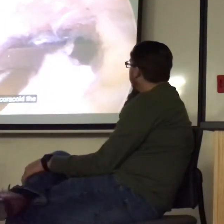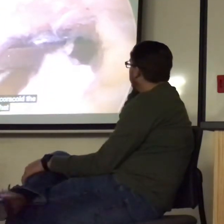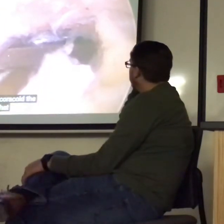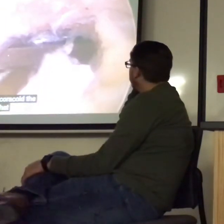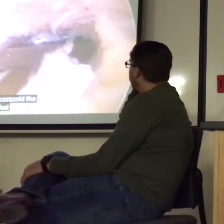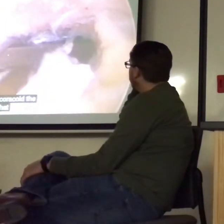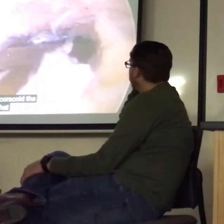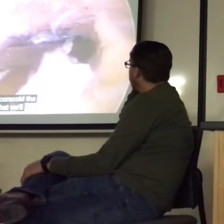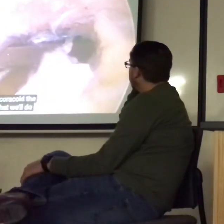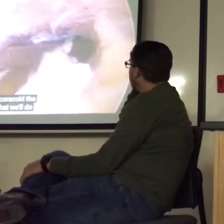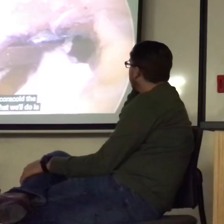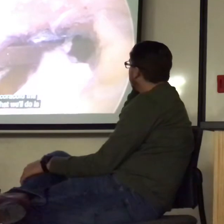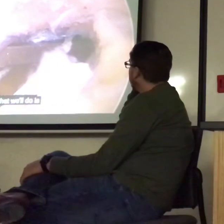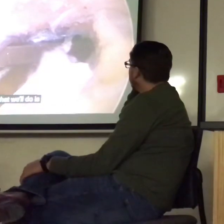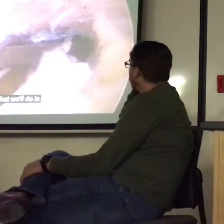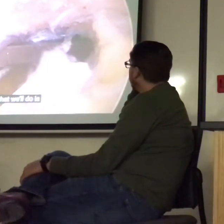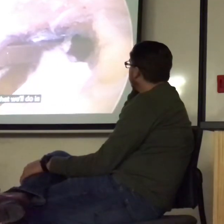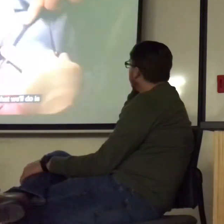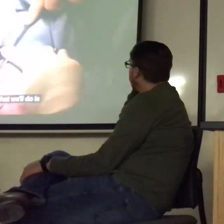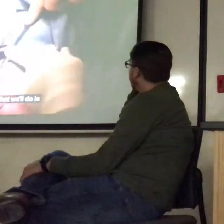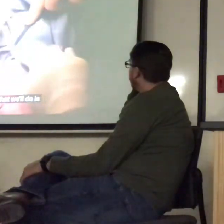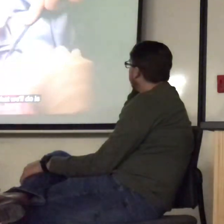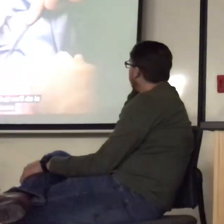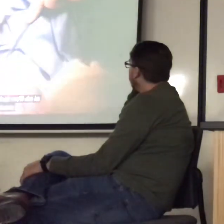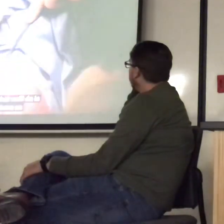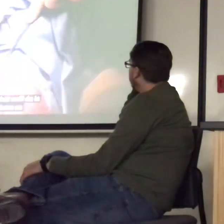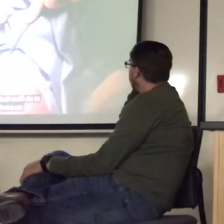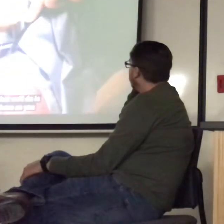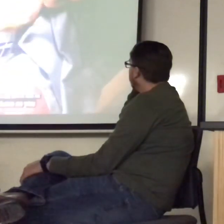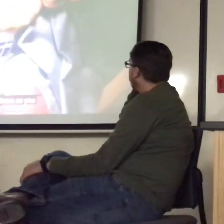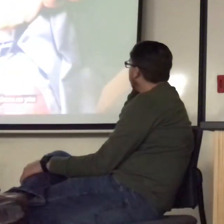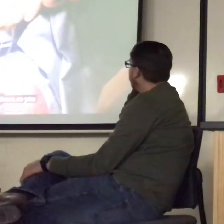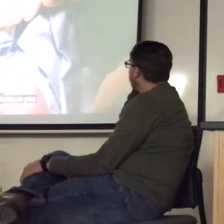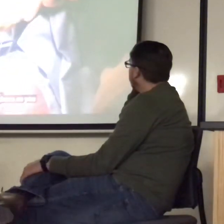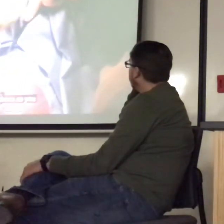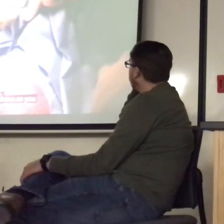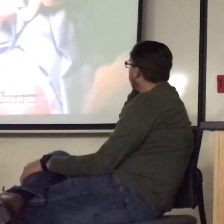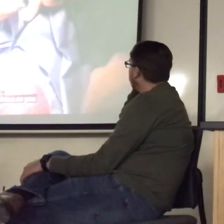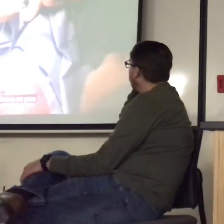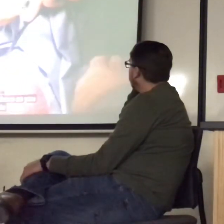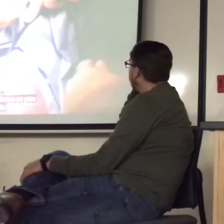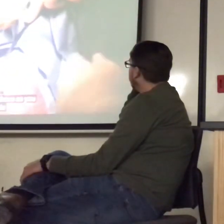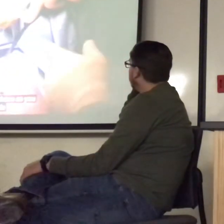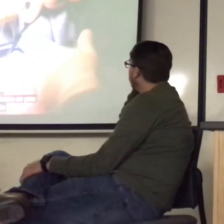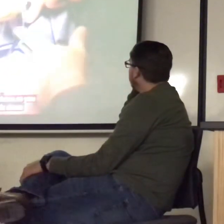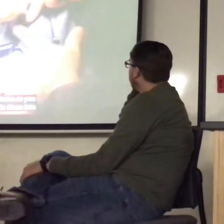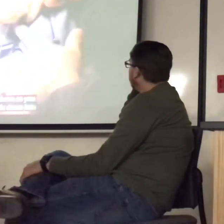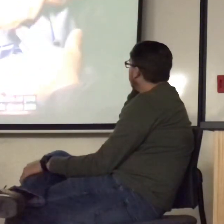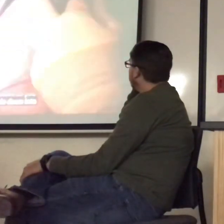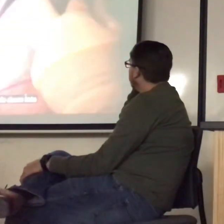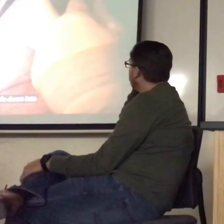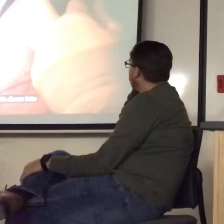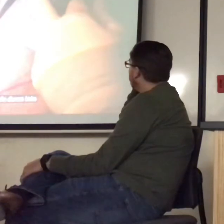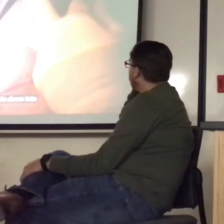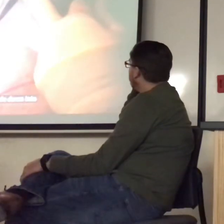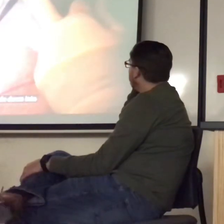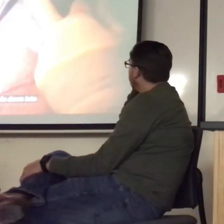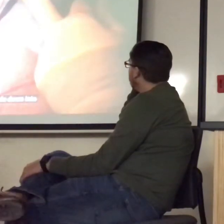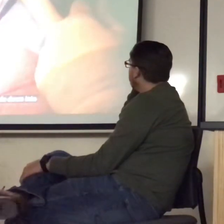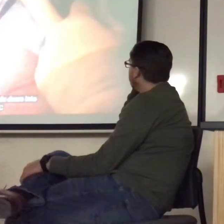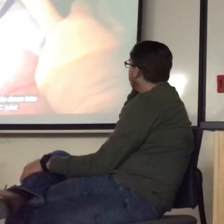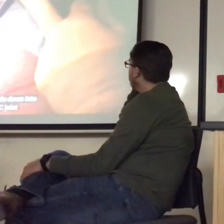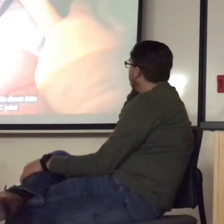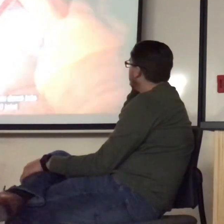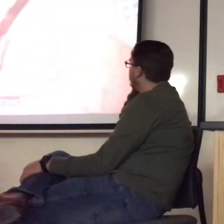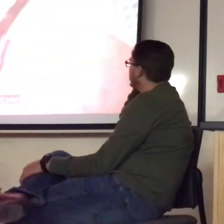And then what we'll do is tension the sutures from above, as you see here, pulling that clavicle down into position and